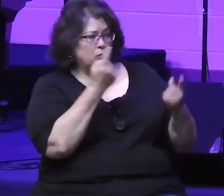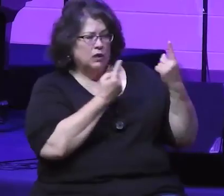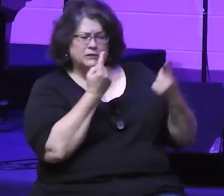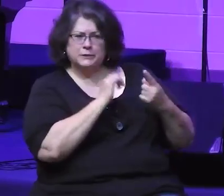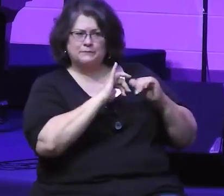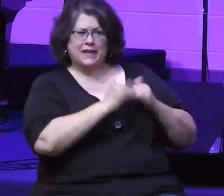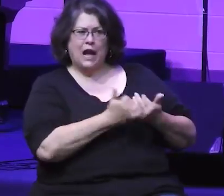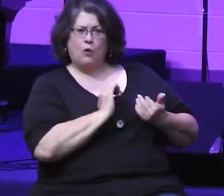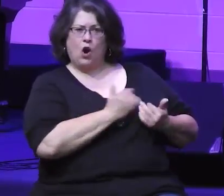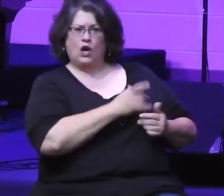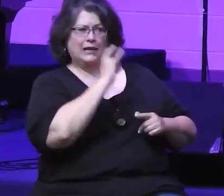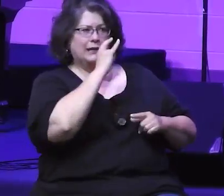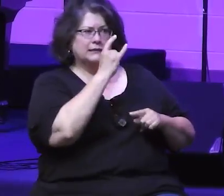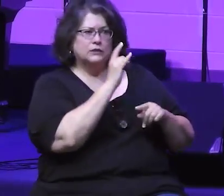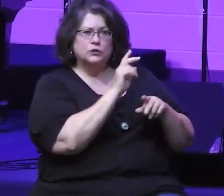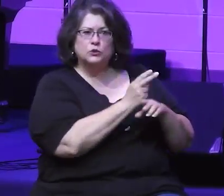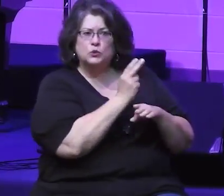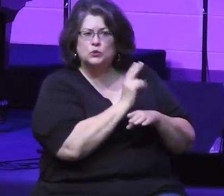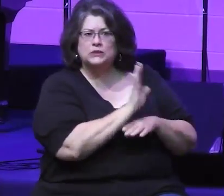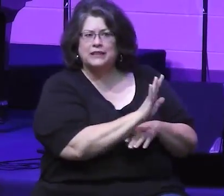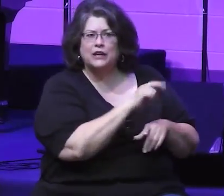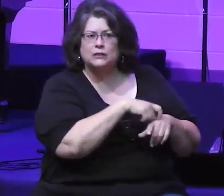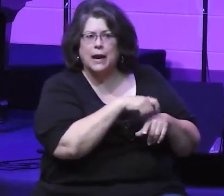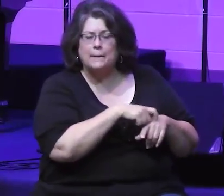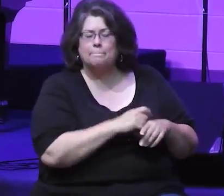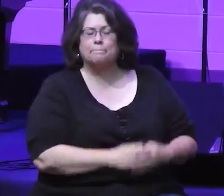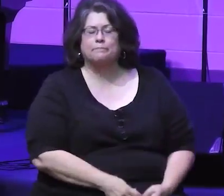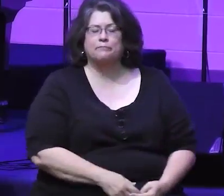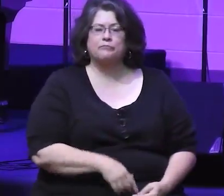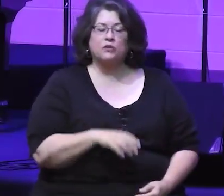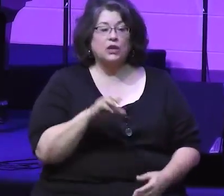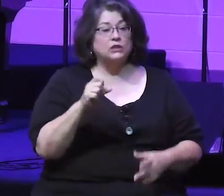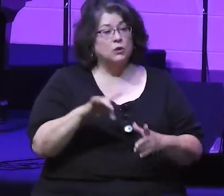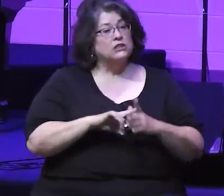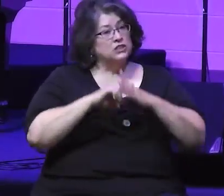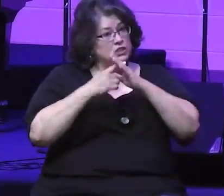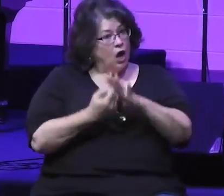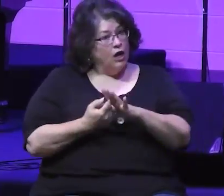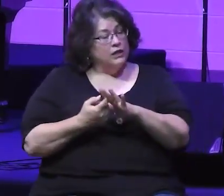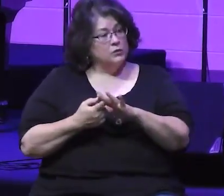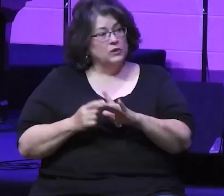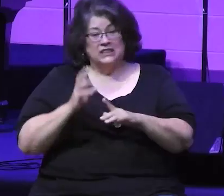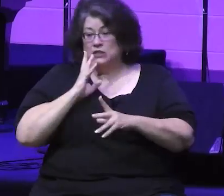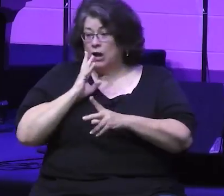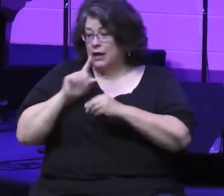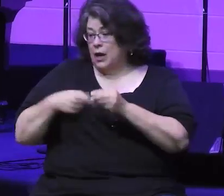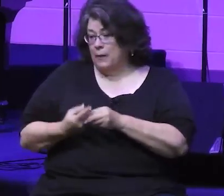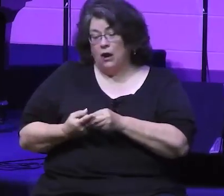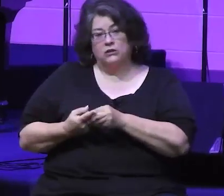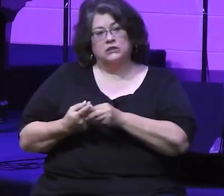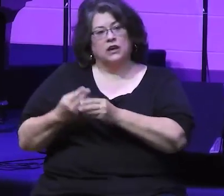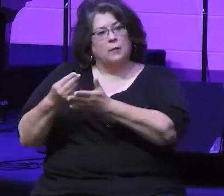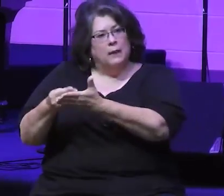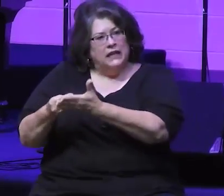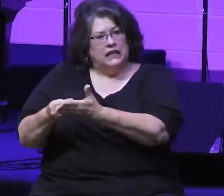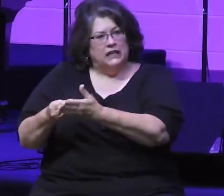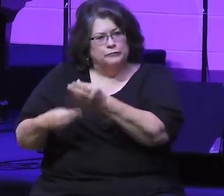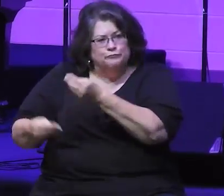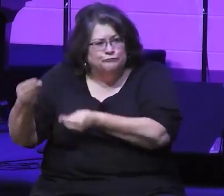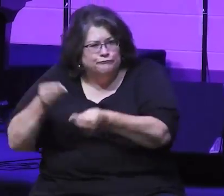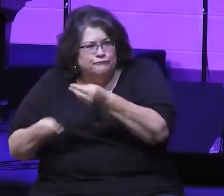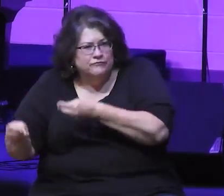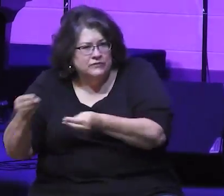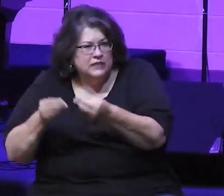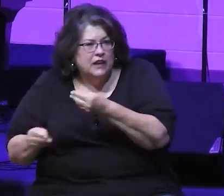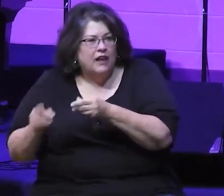how we're going to make this budget work on a monthly basis. Started to move into how we spend our money and how we're spending our